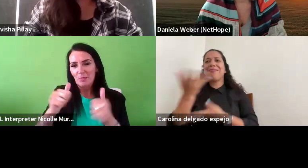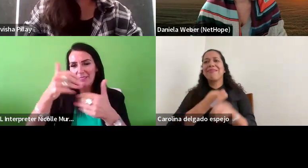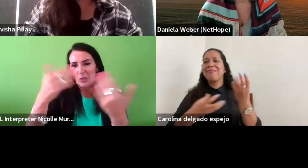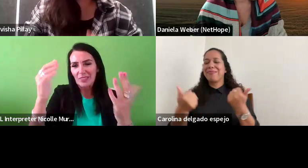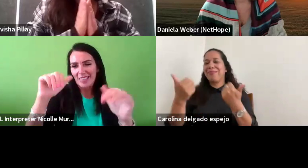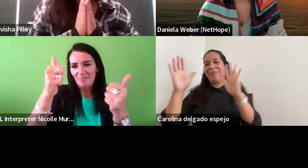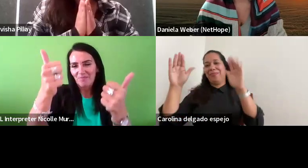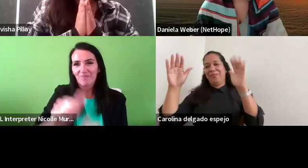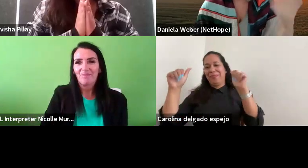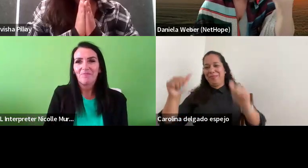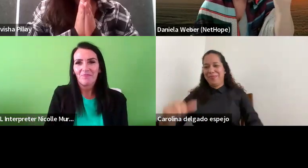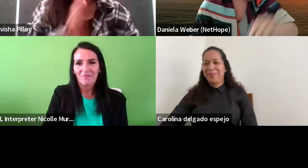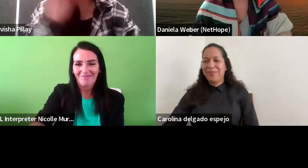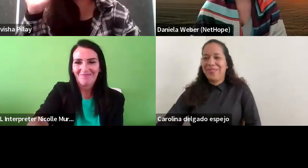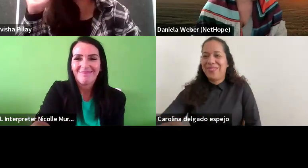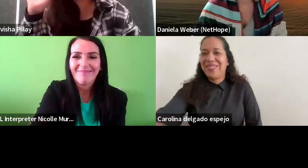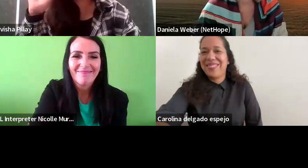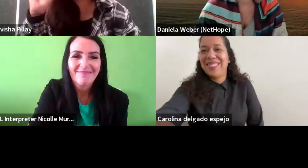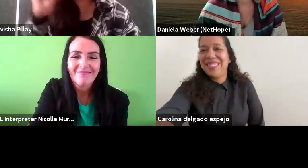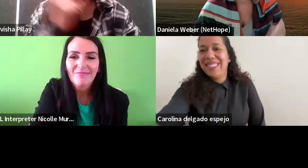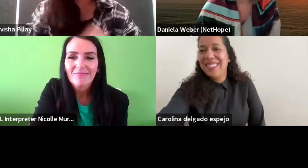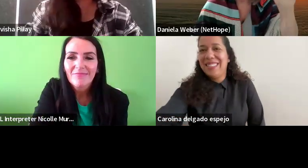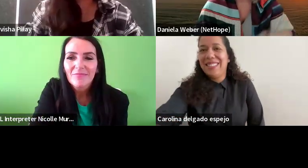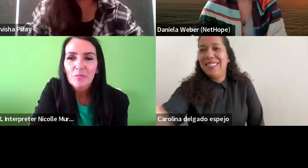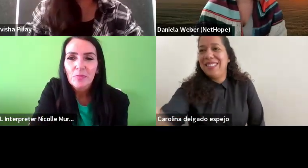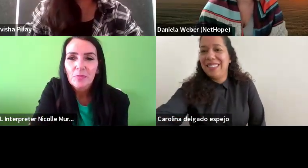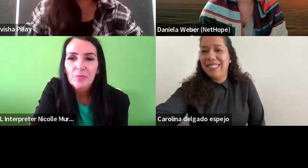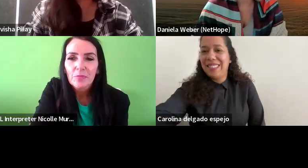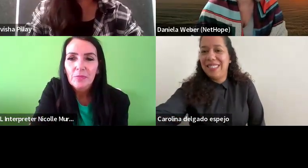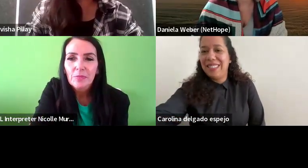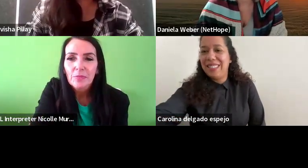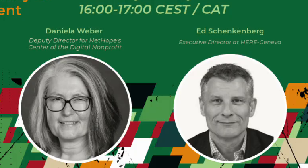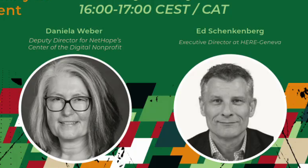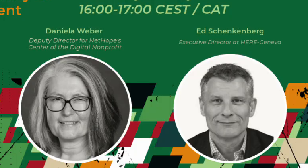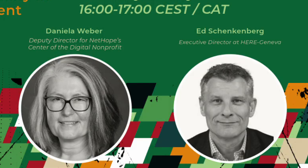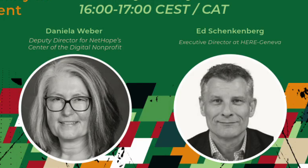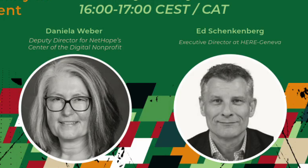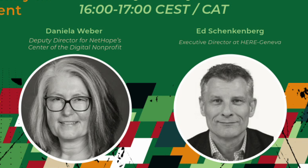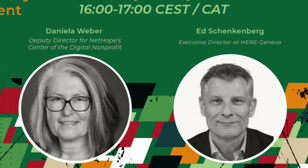day or good evening, good morning. Bye-bye. Bye-bye.